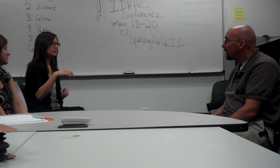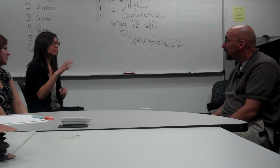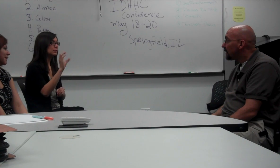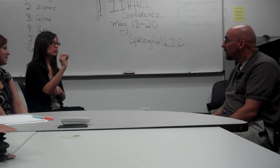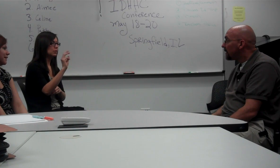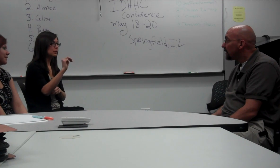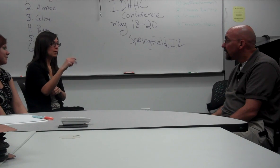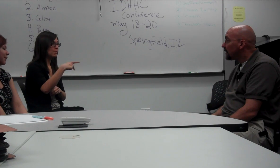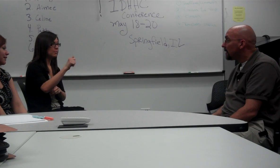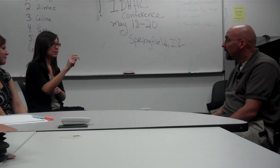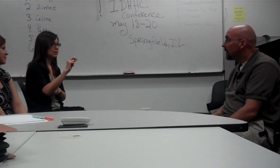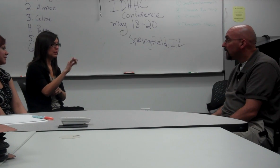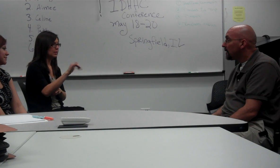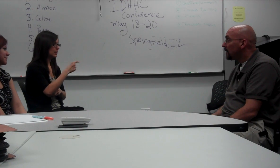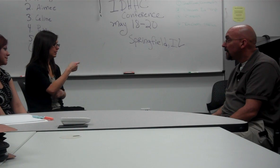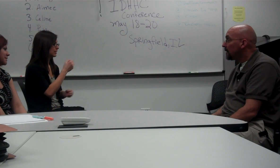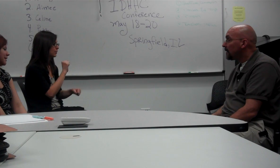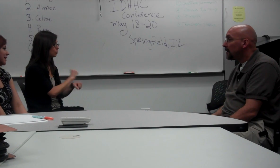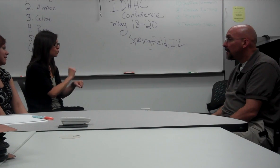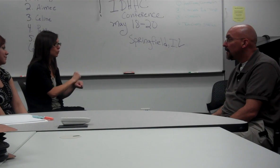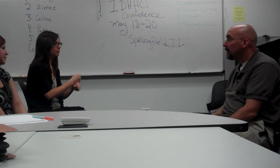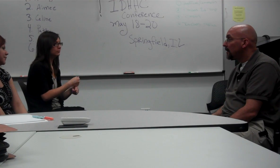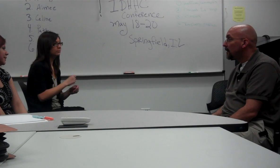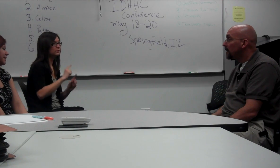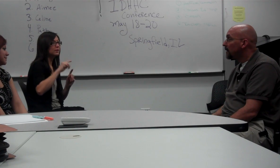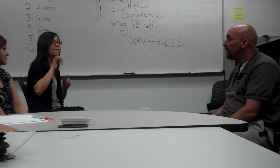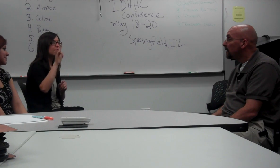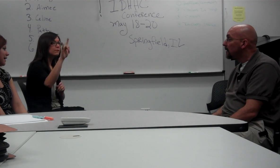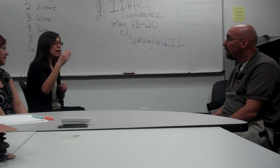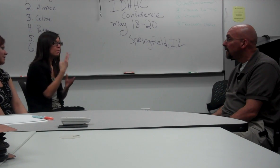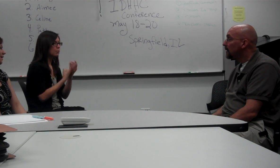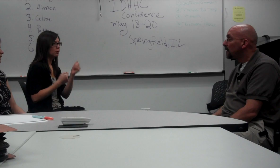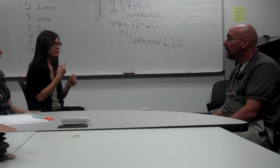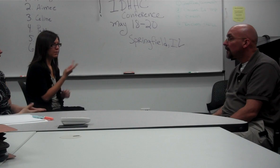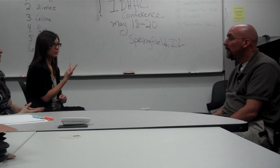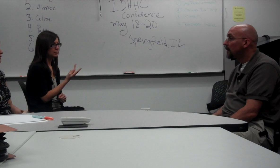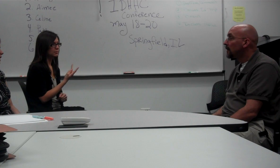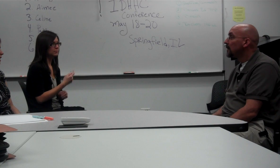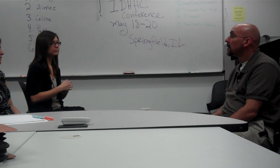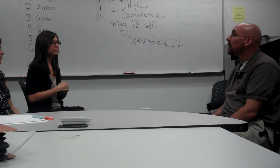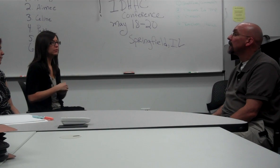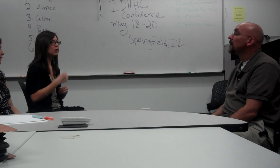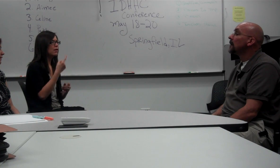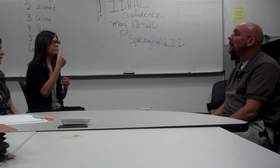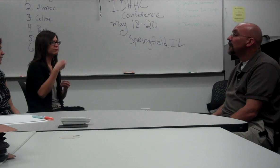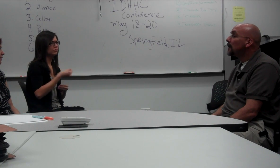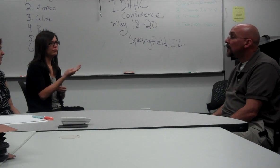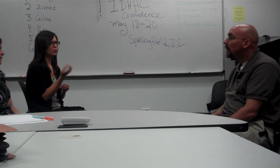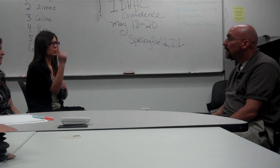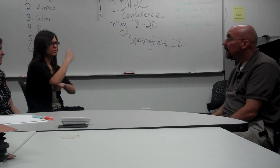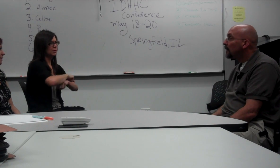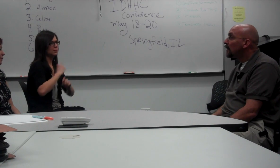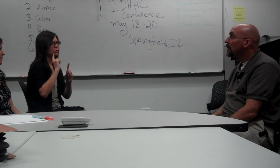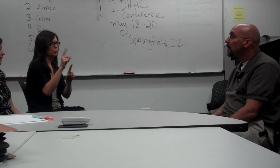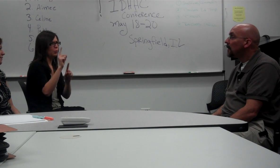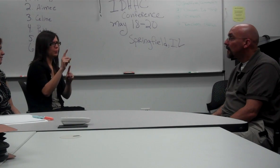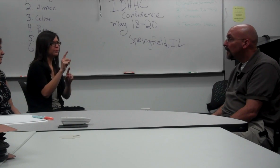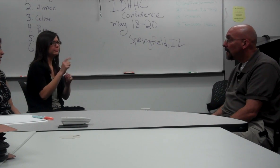both out there for a conference for a few days, and then after that we are going to take a little